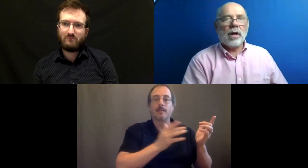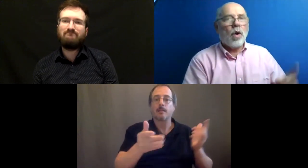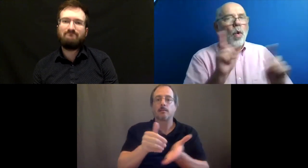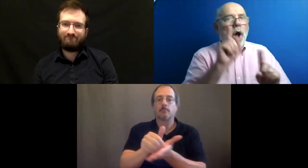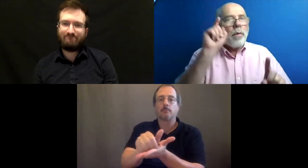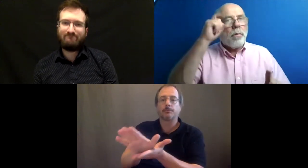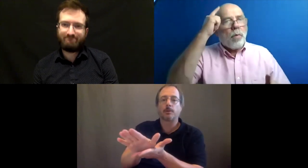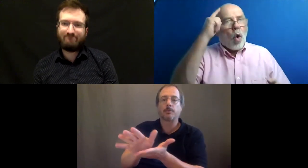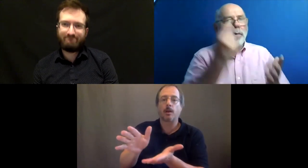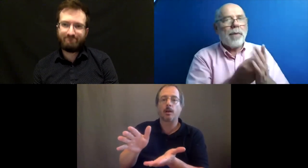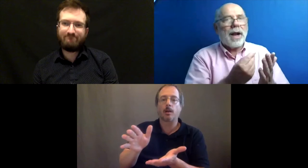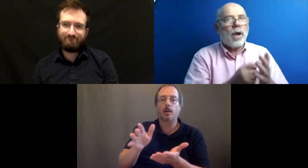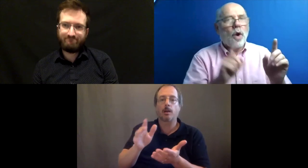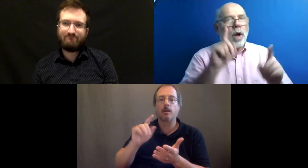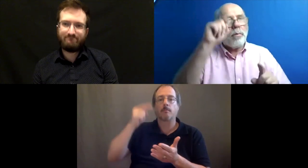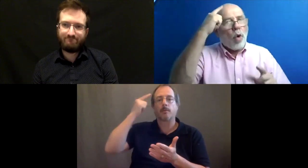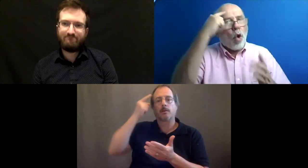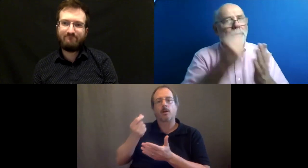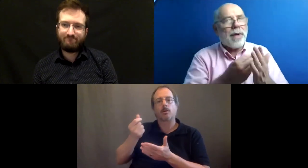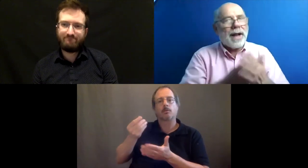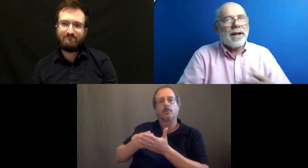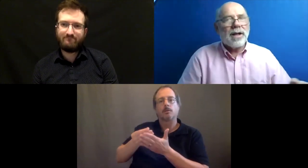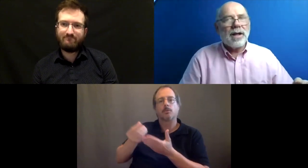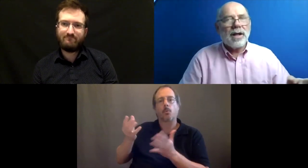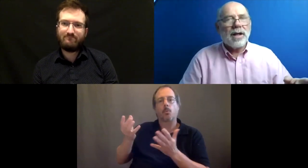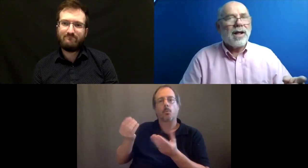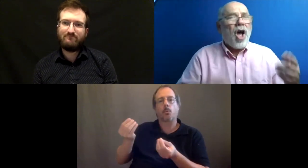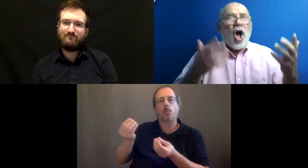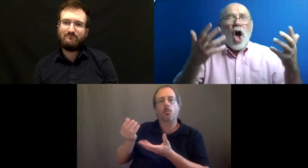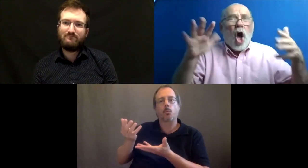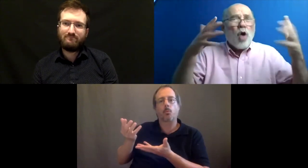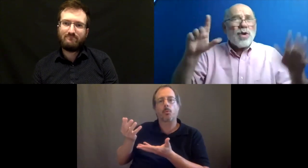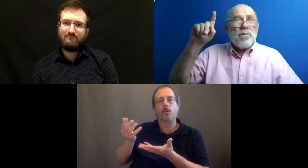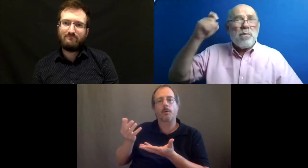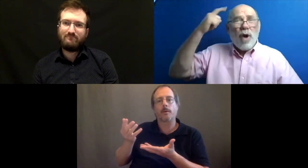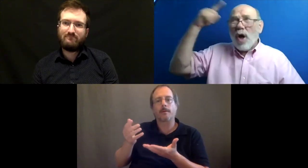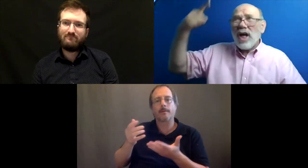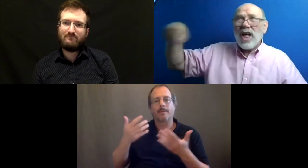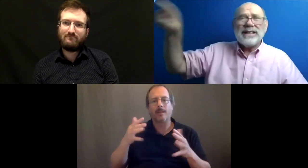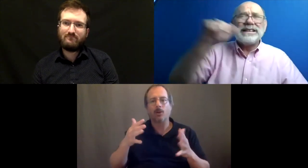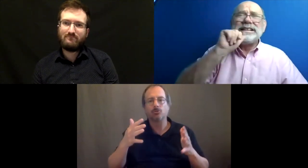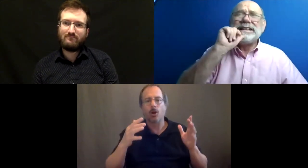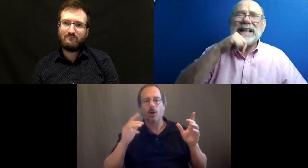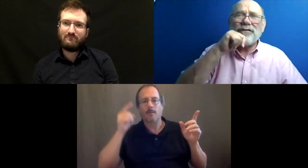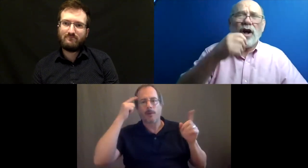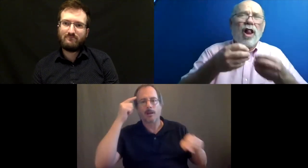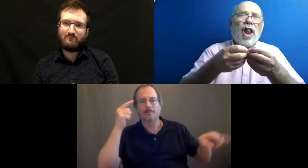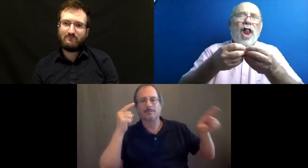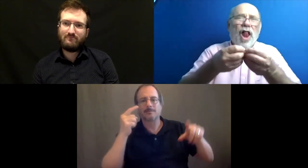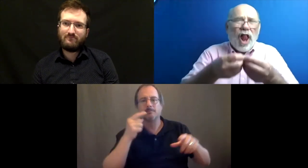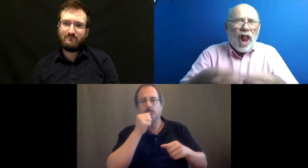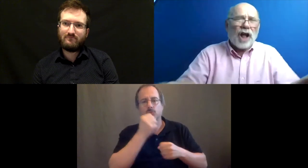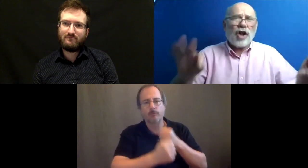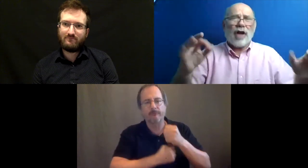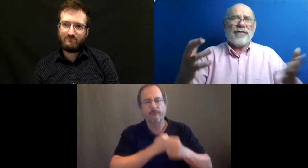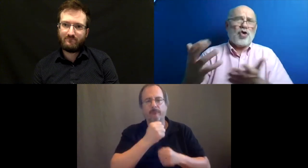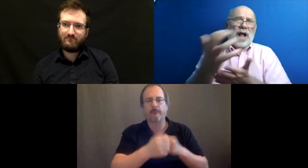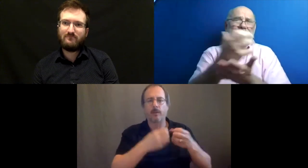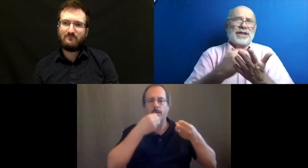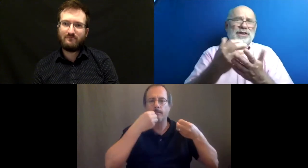Once they receive these wage subsidies, then they in turn lay off these individuals. Employers